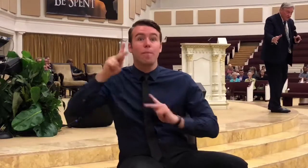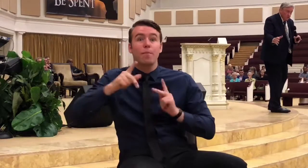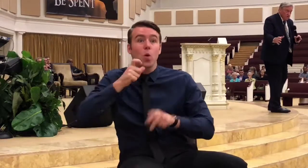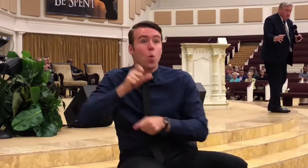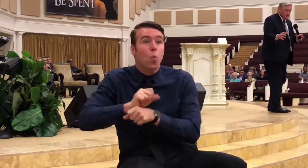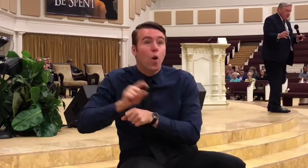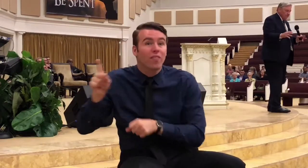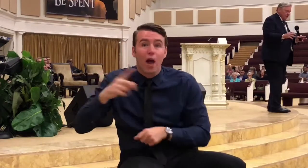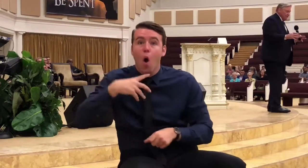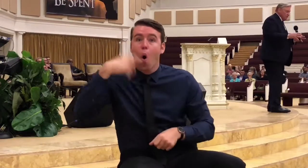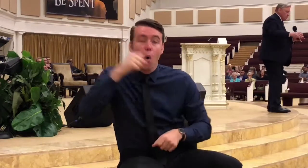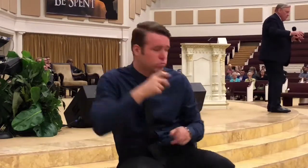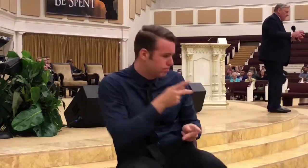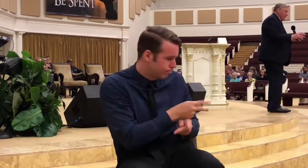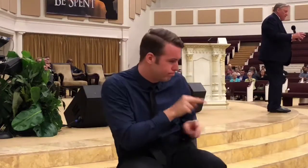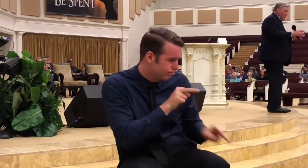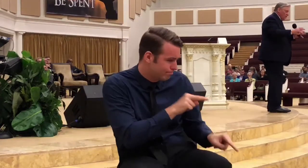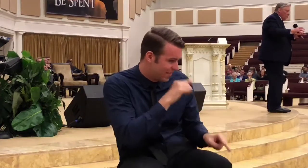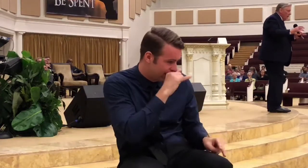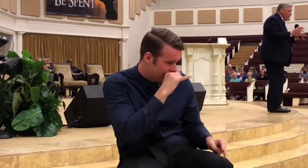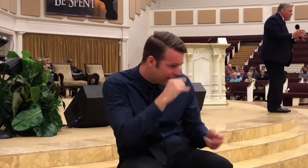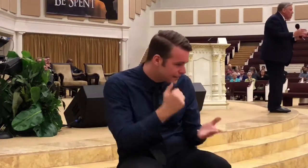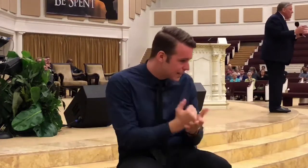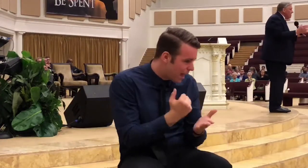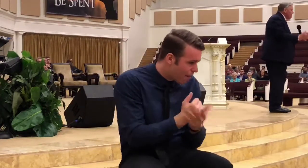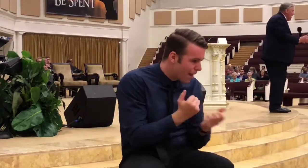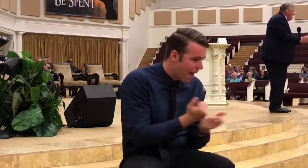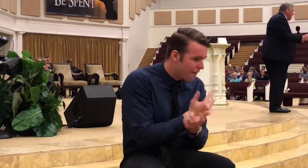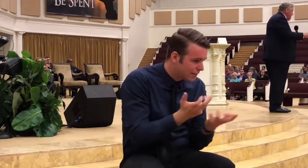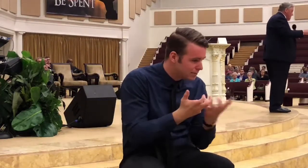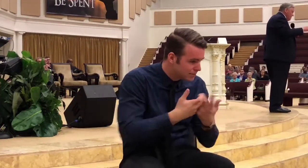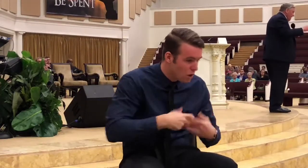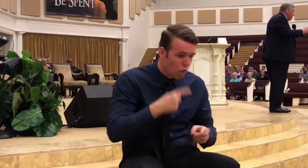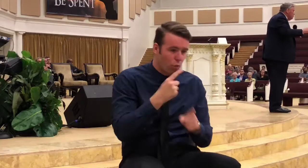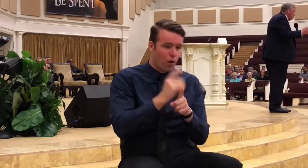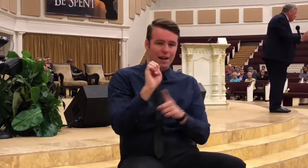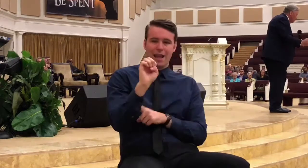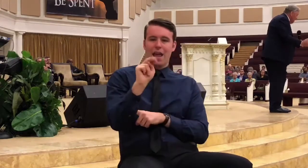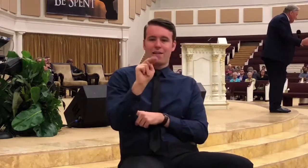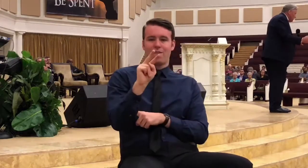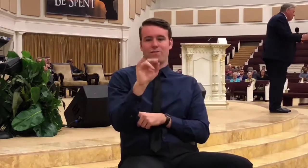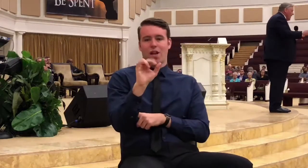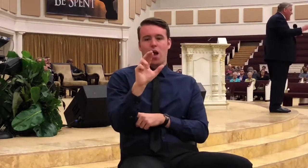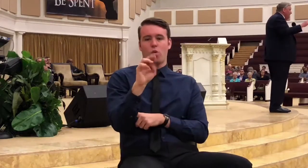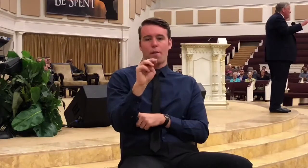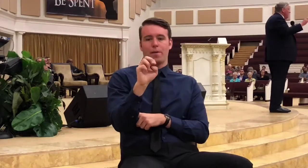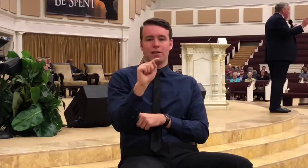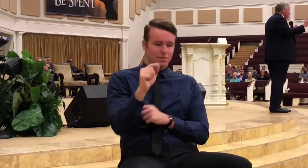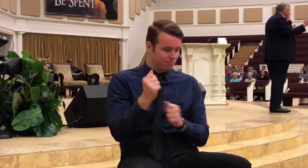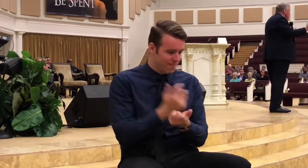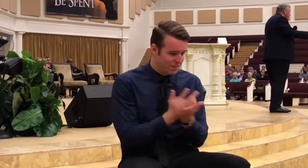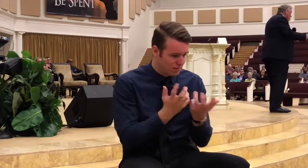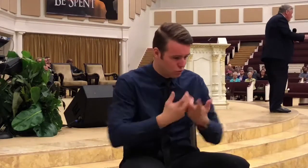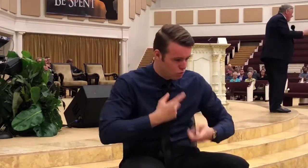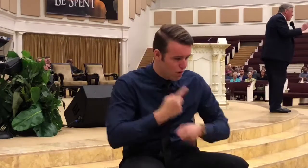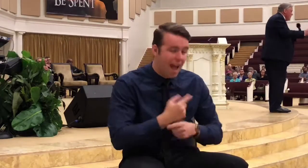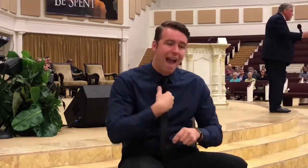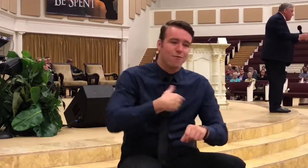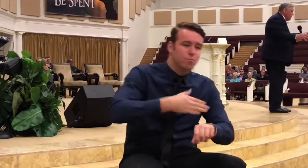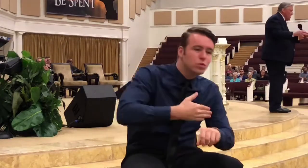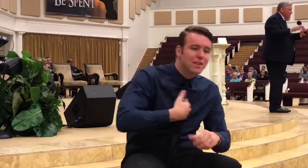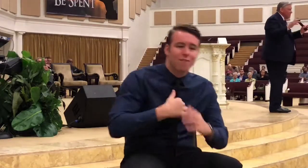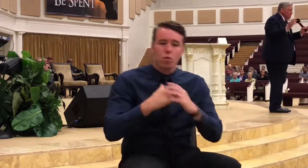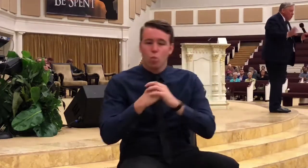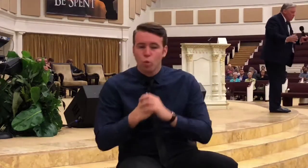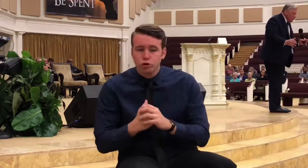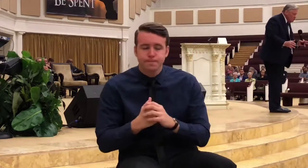working together to see that that they're brought into an environment. Environments are created. You've got to have music. You've got to have